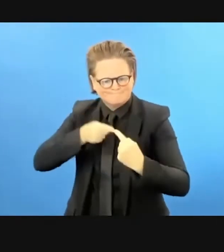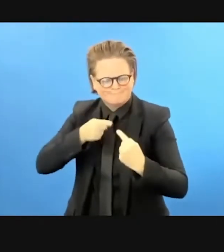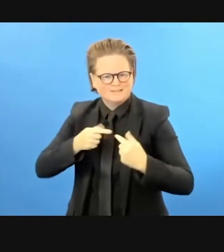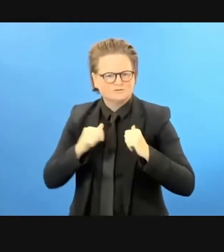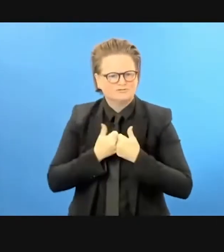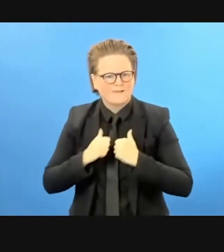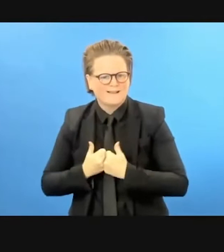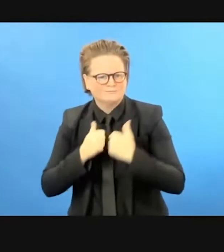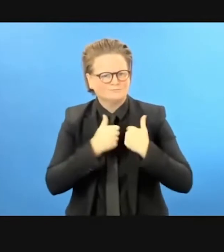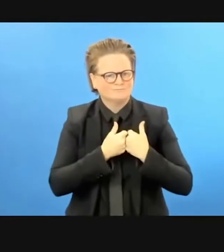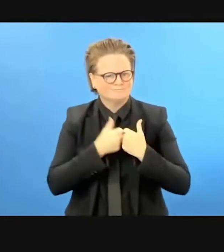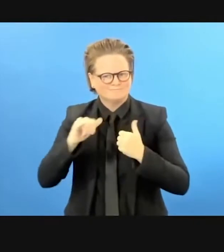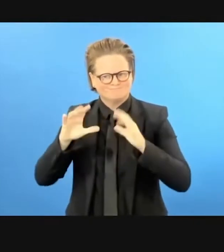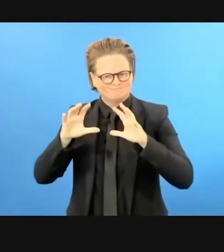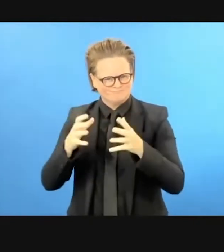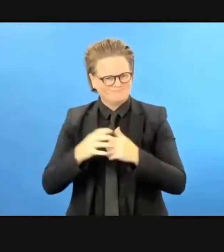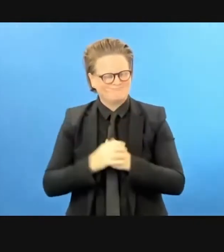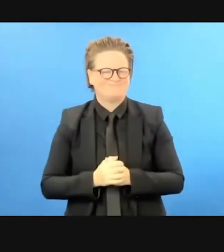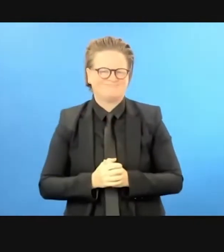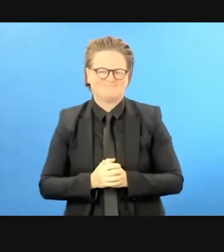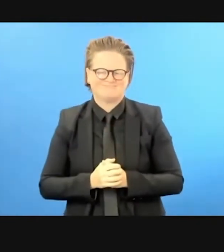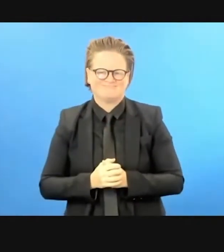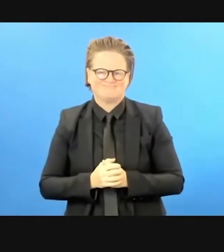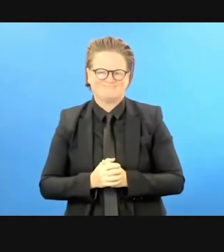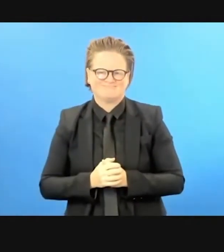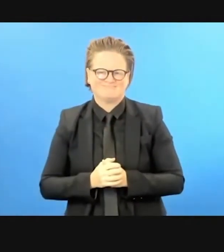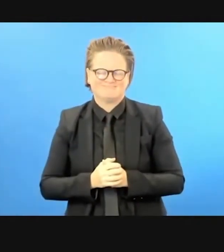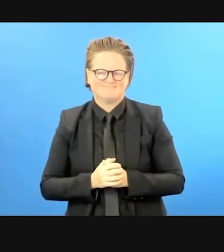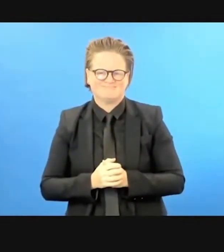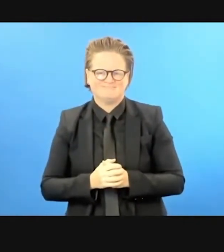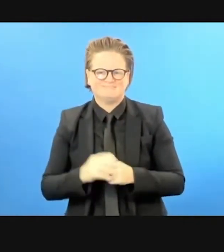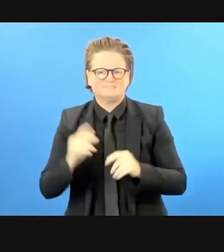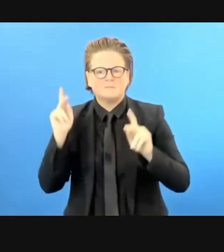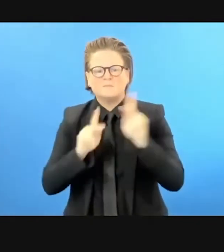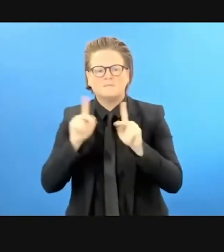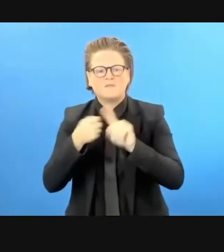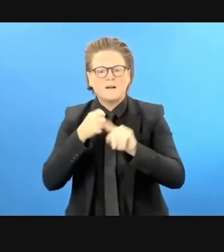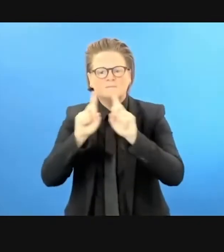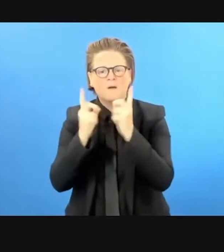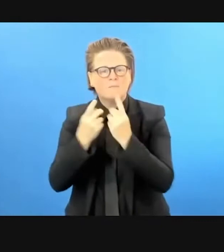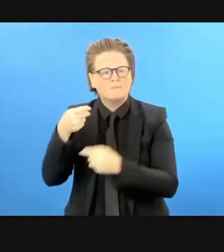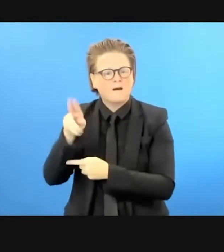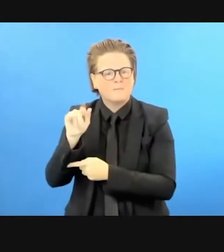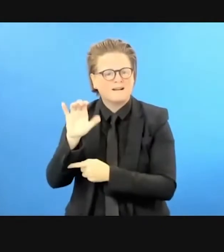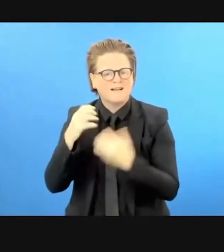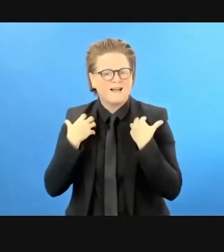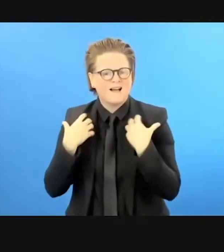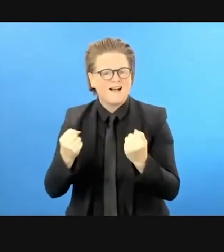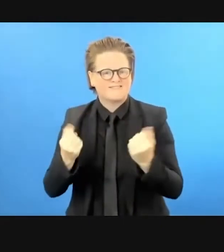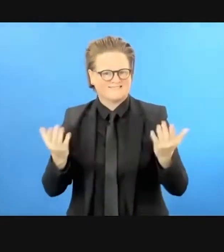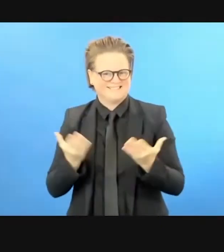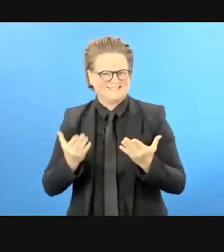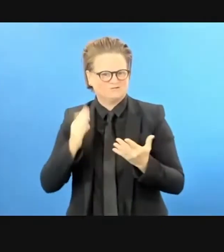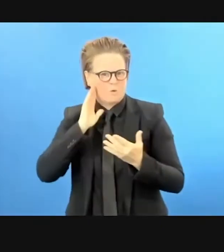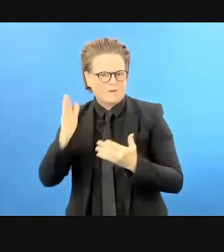colleagues from Department of Public Health with us who are going to provide most of the information that you'll be